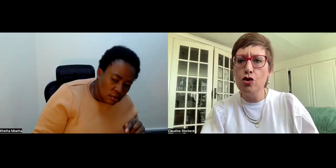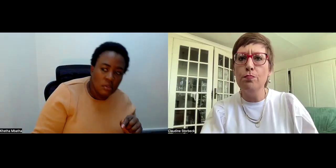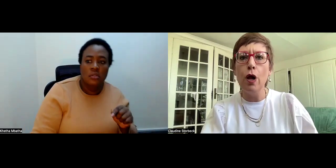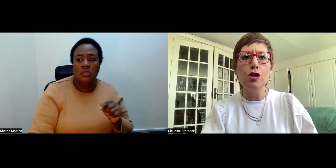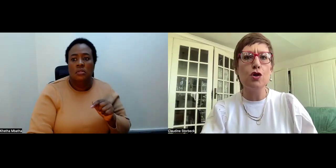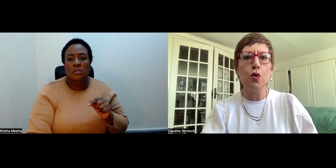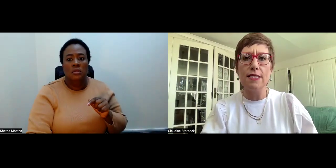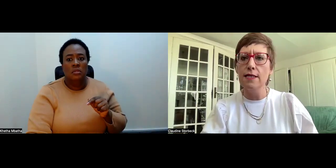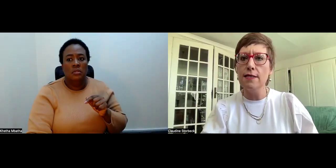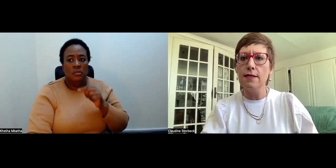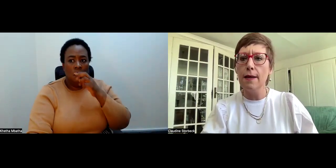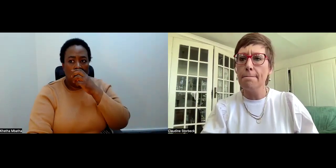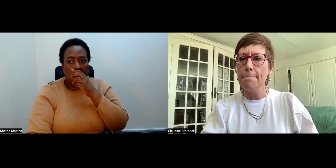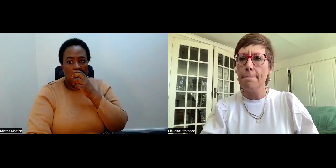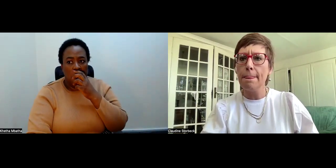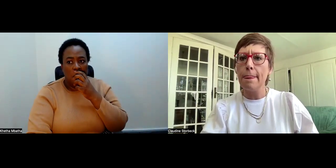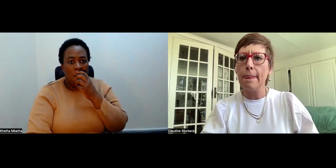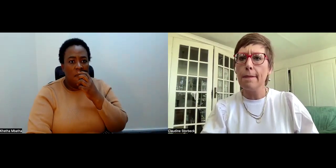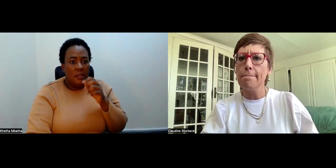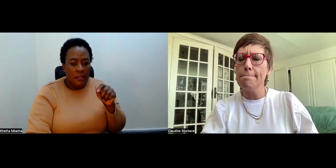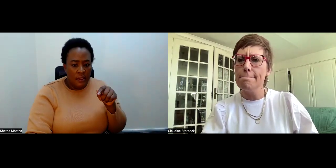and go to polls and quizzes.